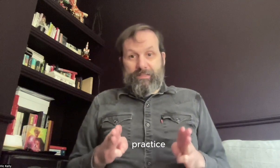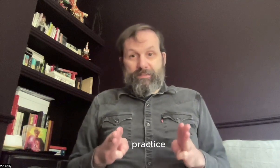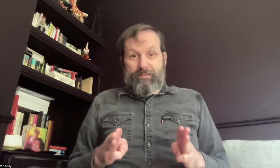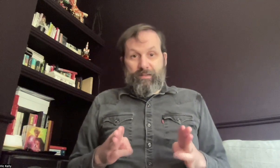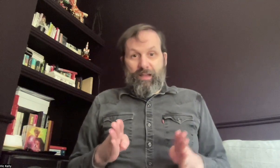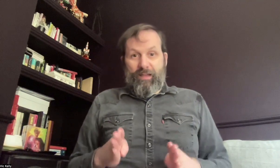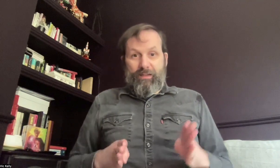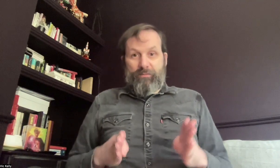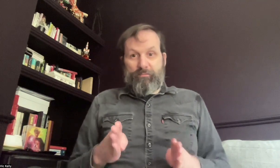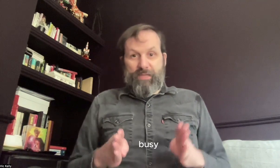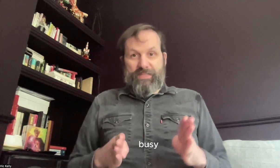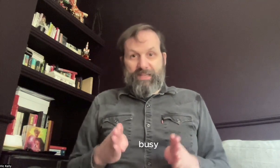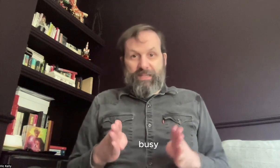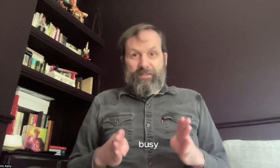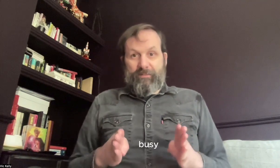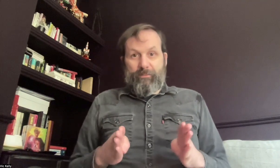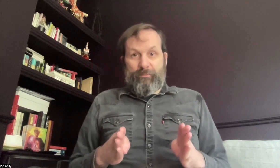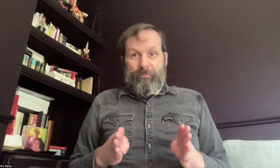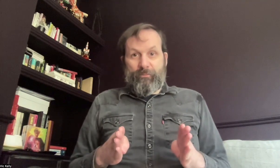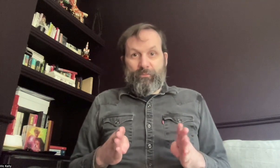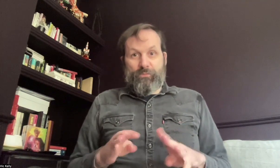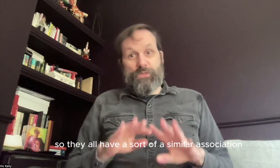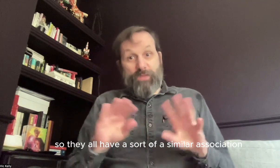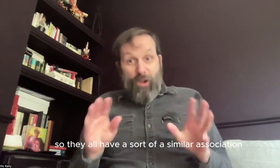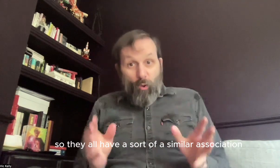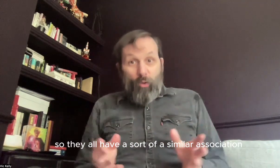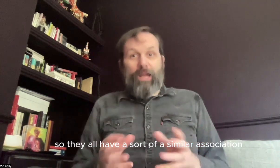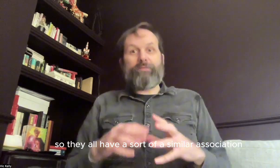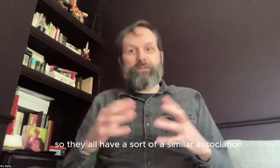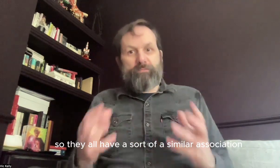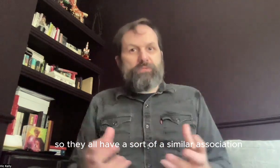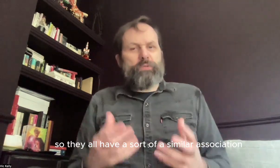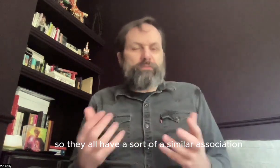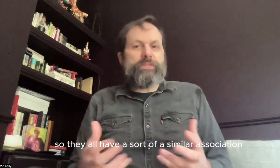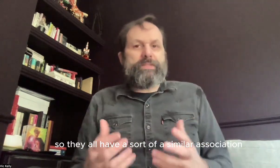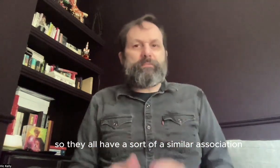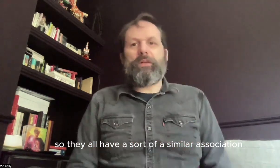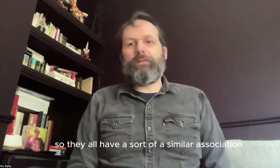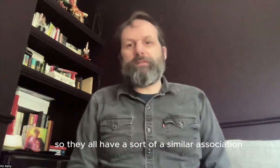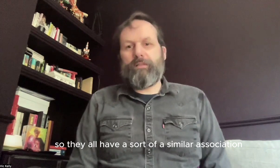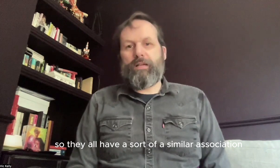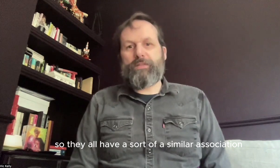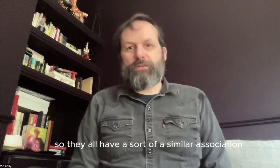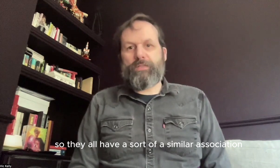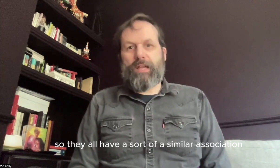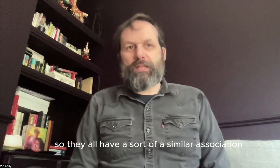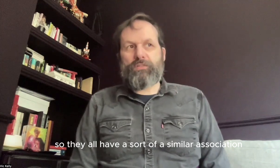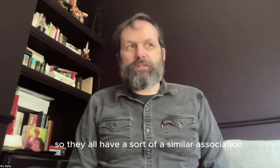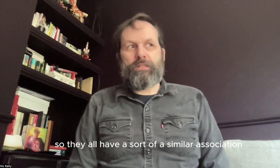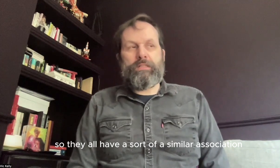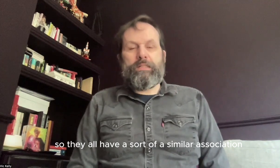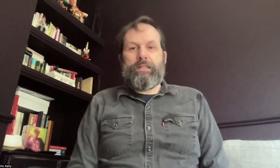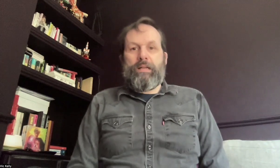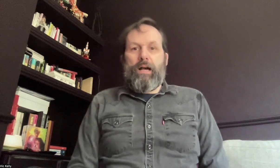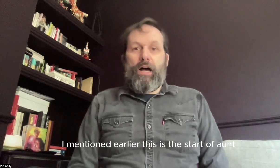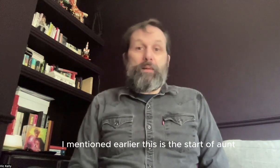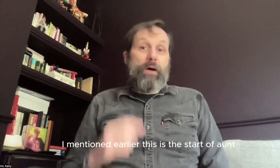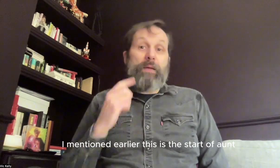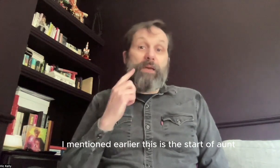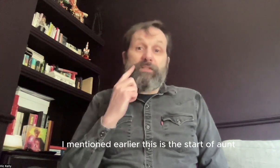practice, busy. So they all have a sort of a similar association. I